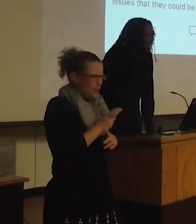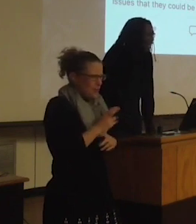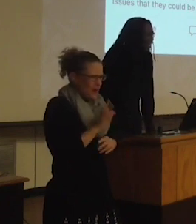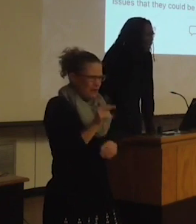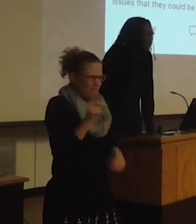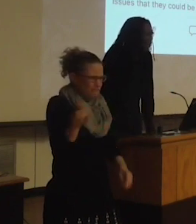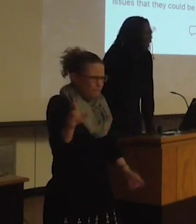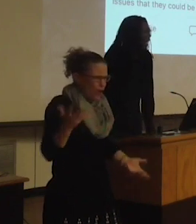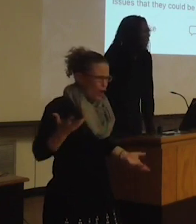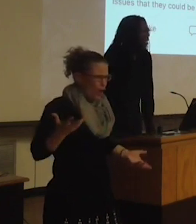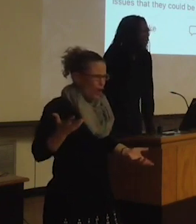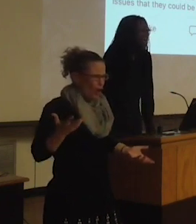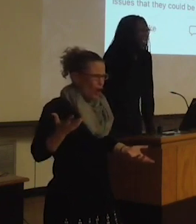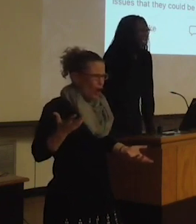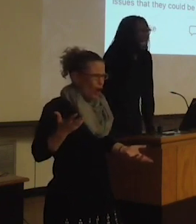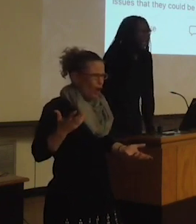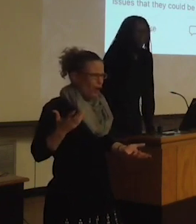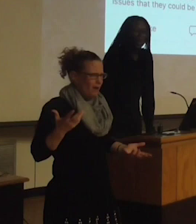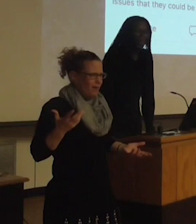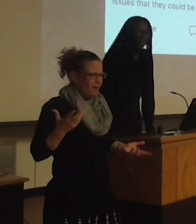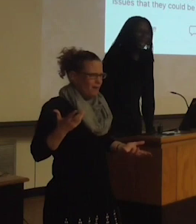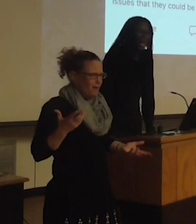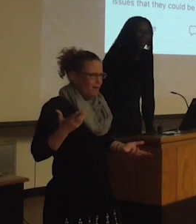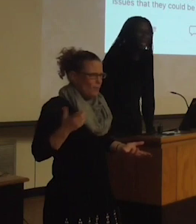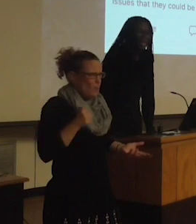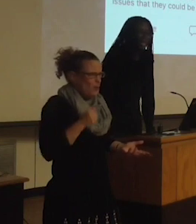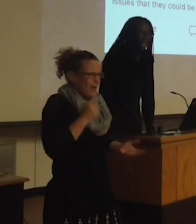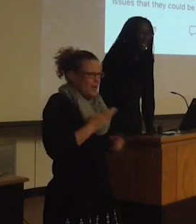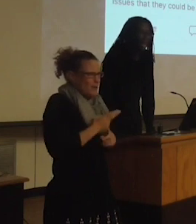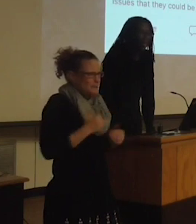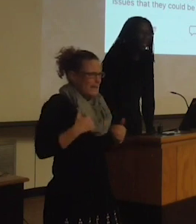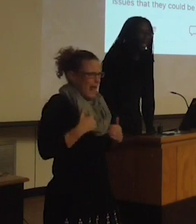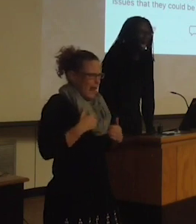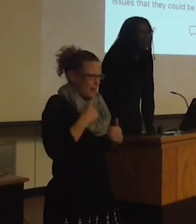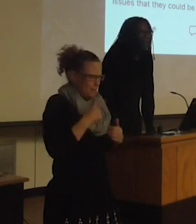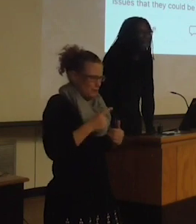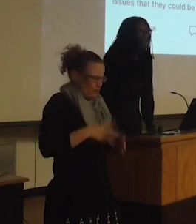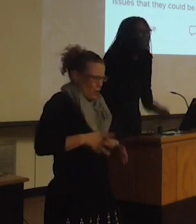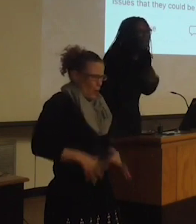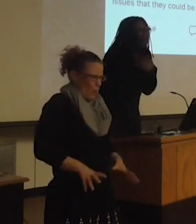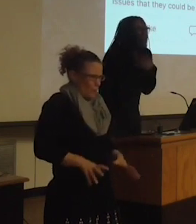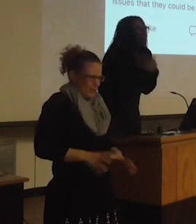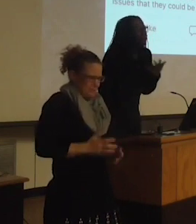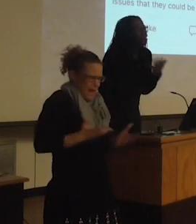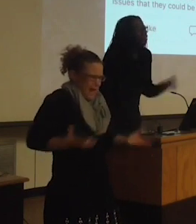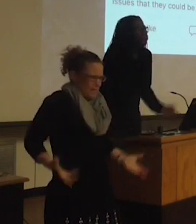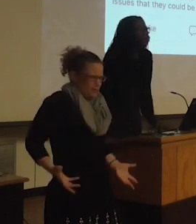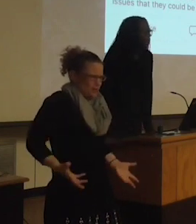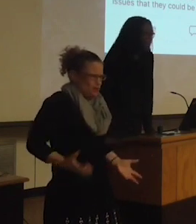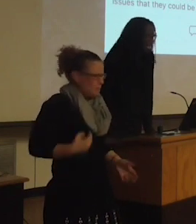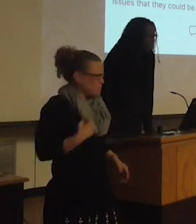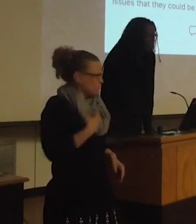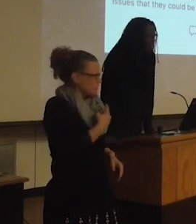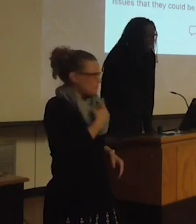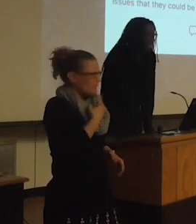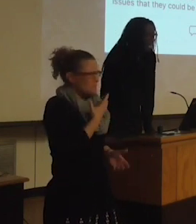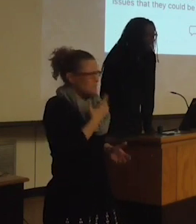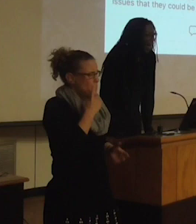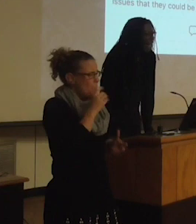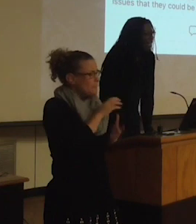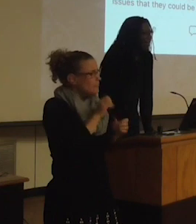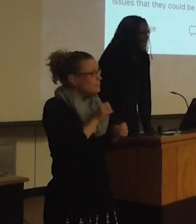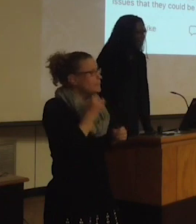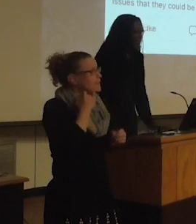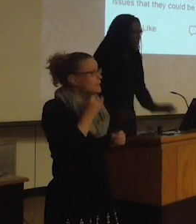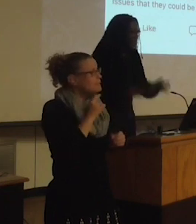fur in numbers that great. We're just not going around using animals as textiles. I would have thought this was something more believable